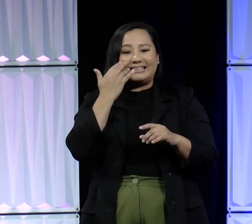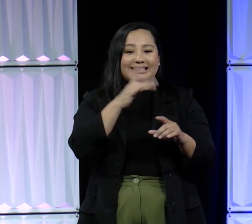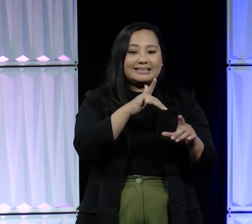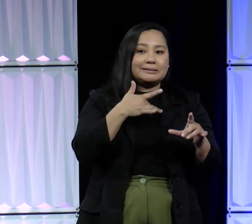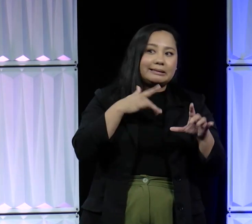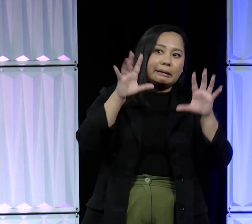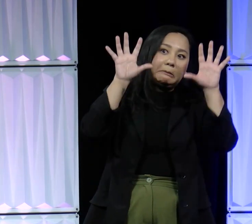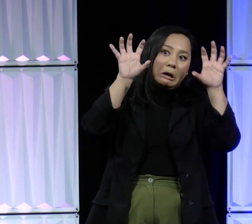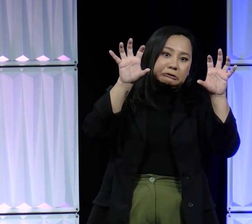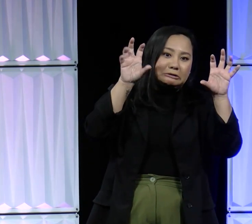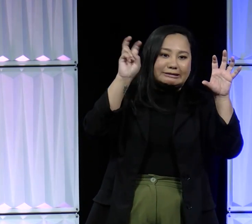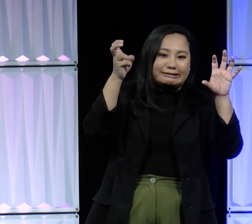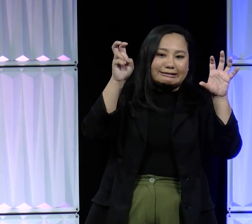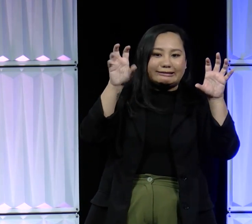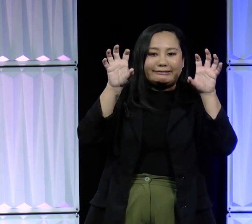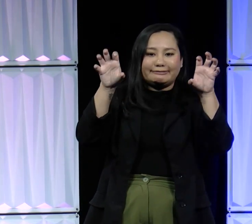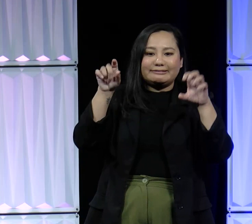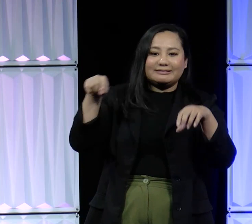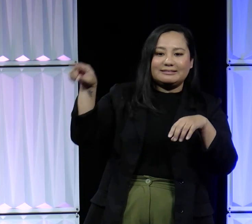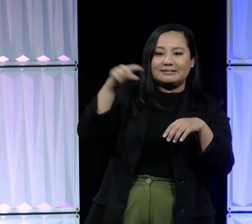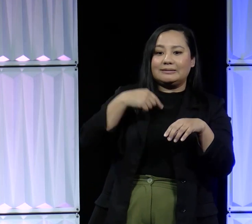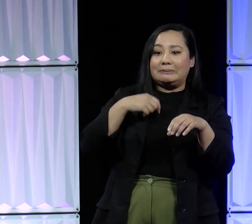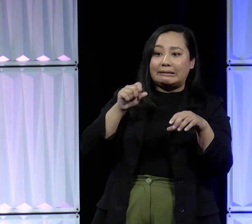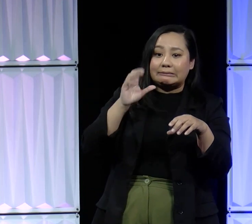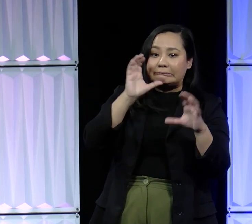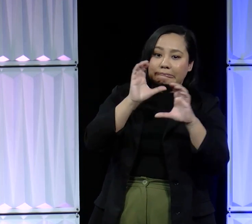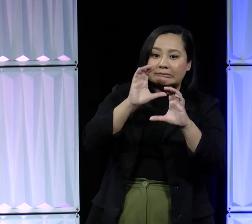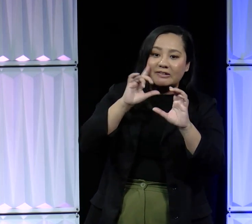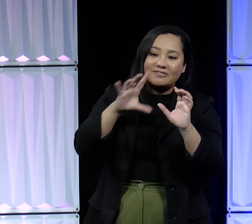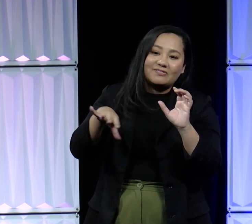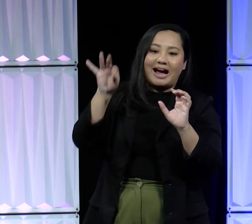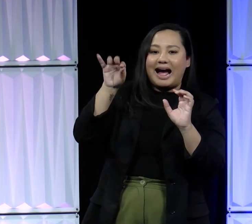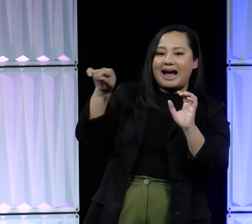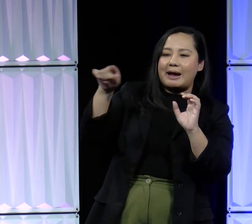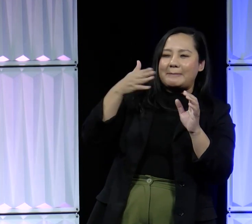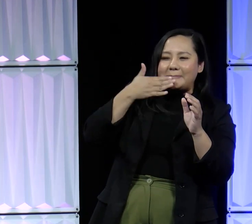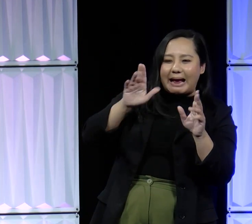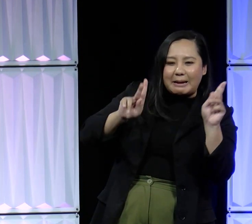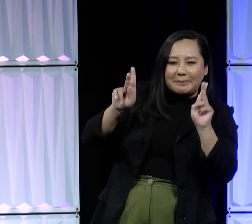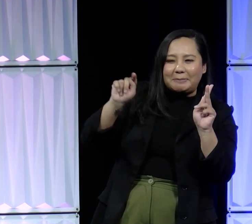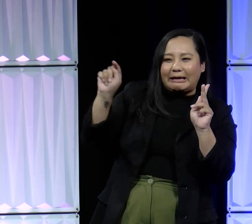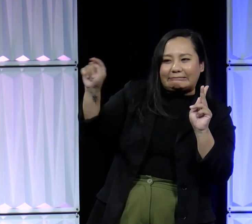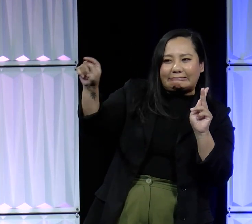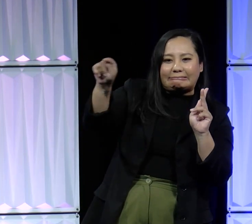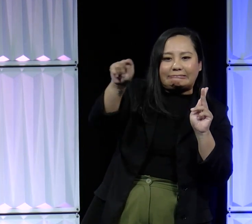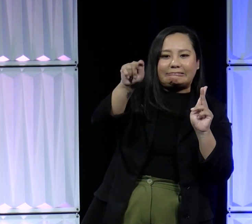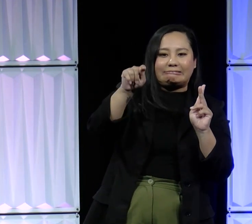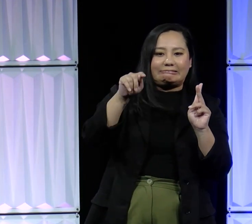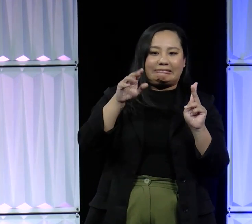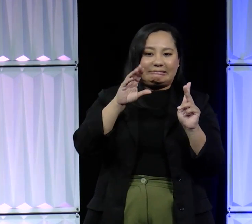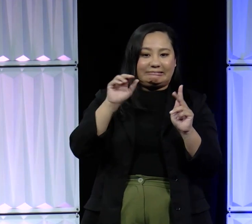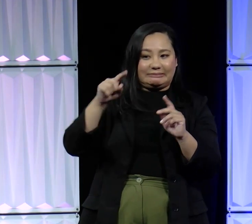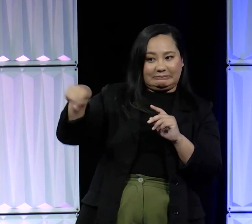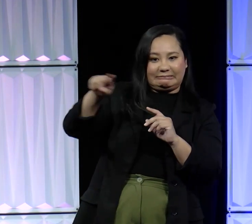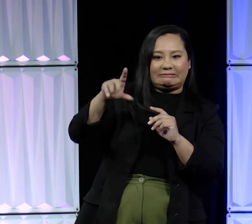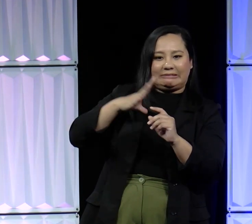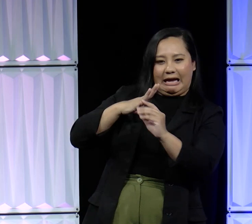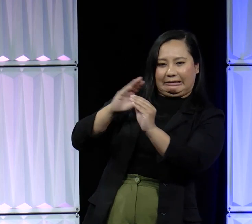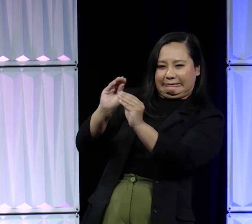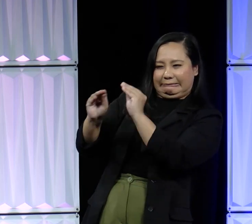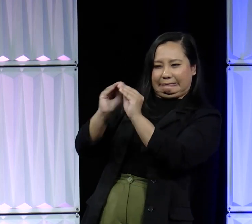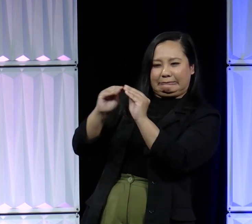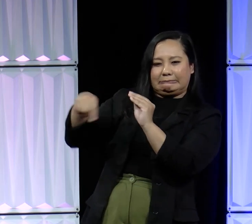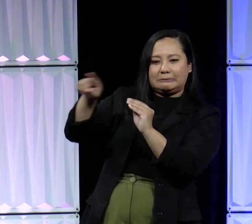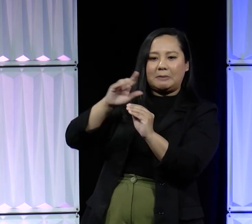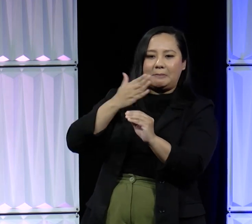is locatable in an individual or bad people, that it is fixable by criminal law, and in short, that justice and repair can